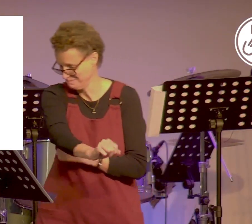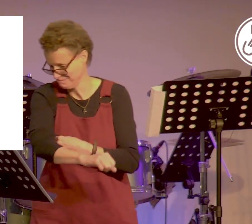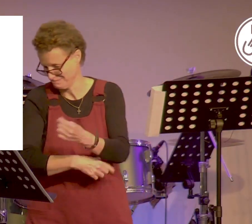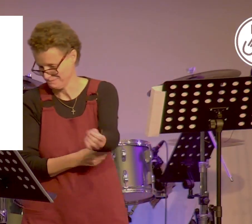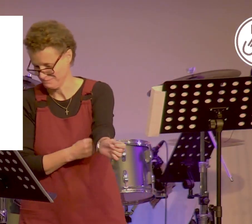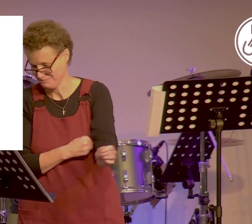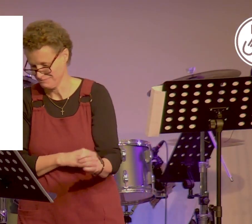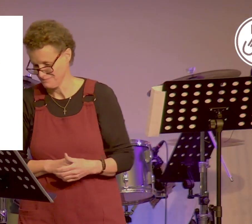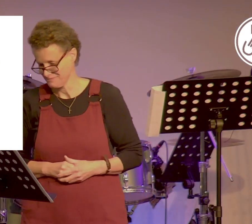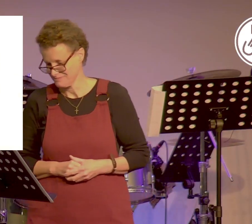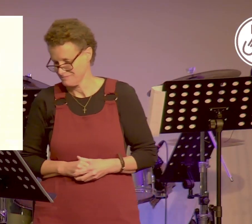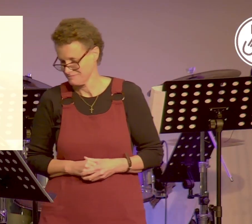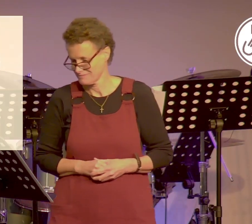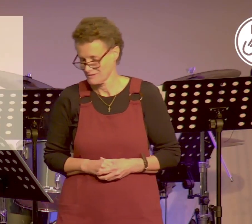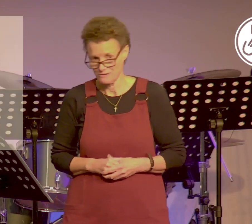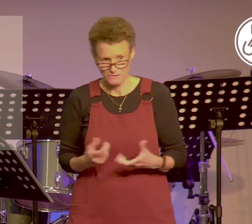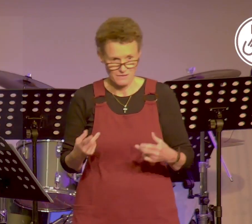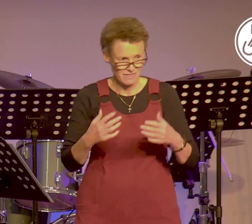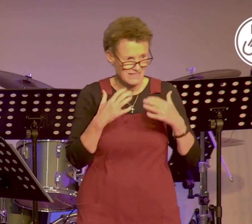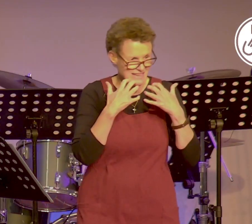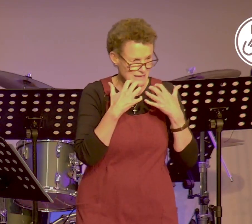them.